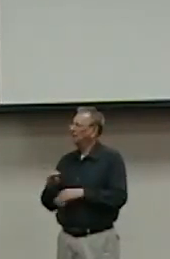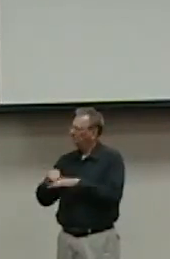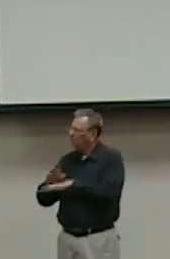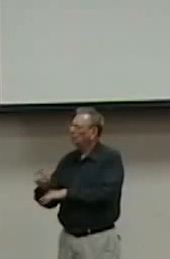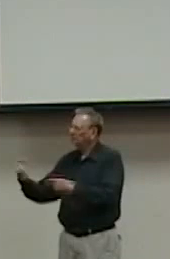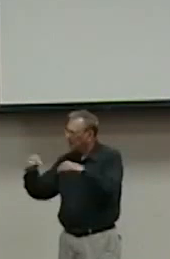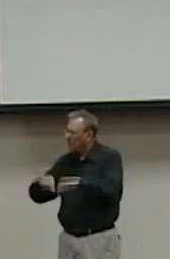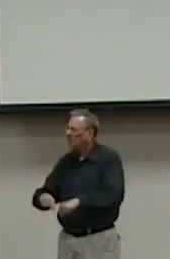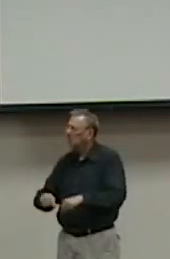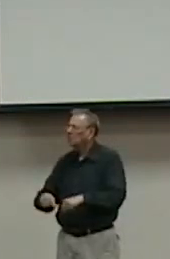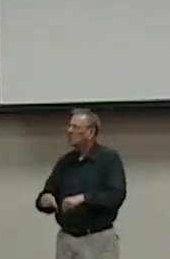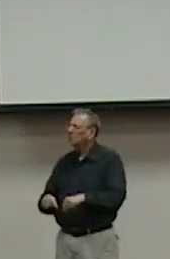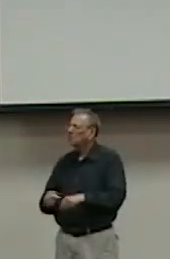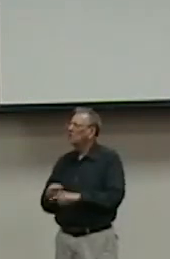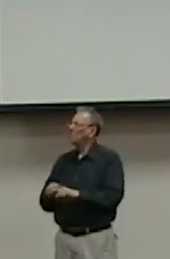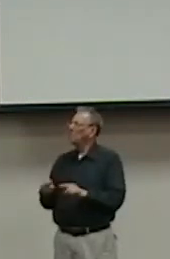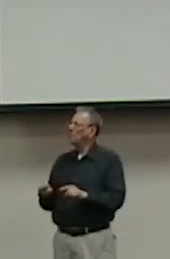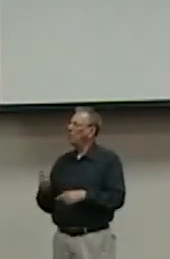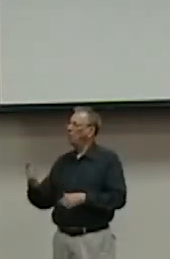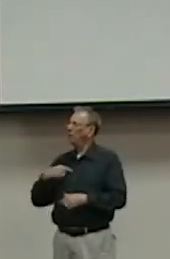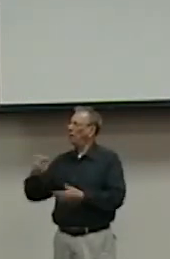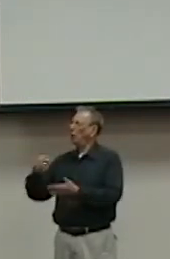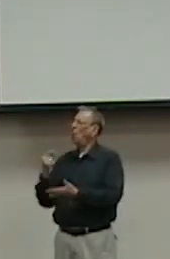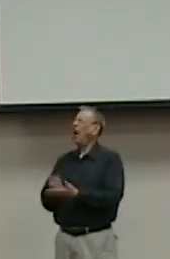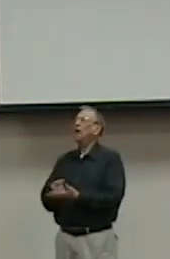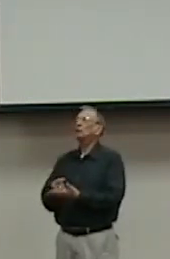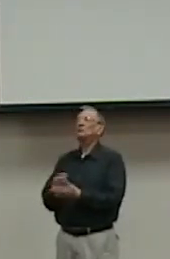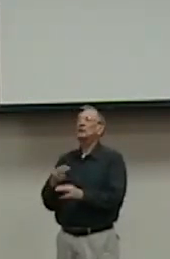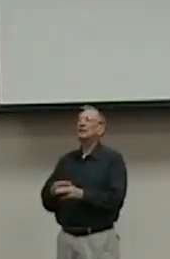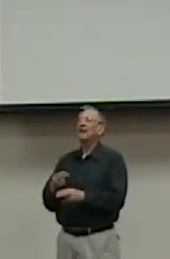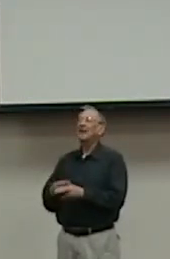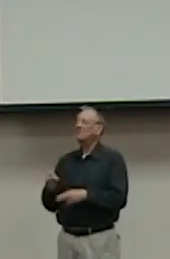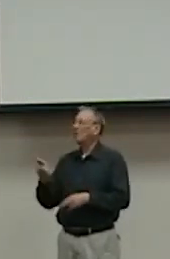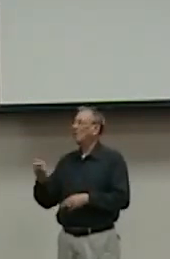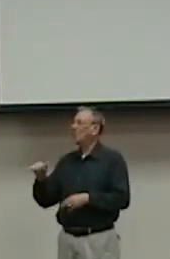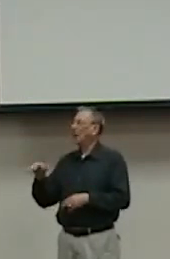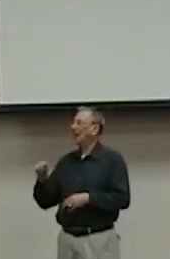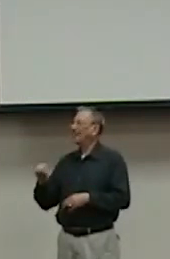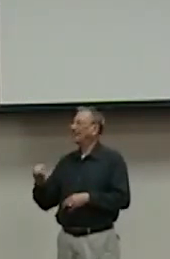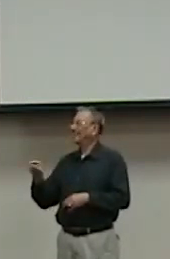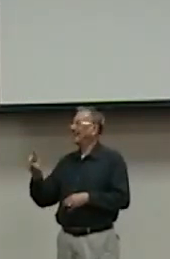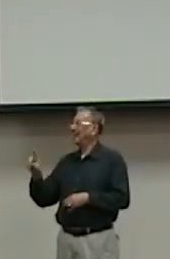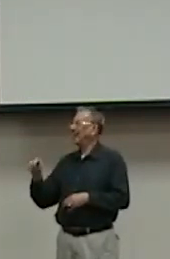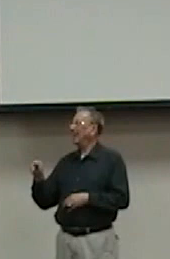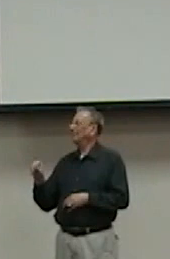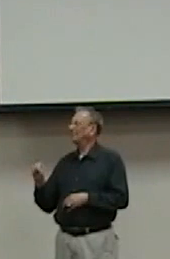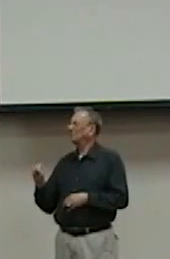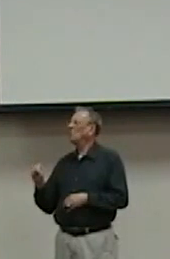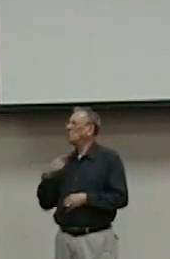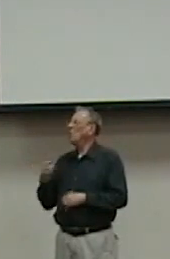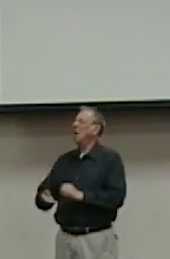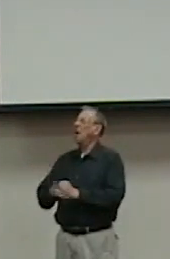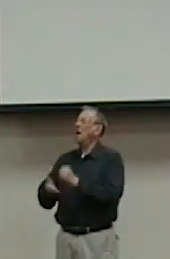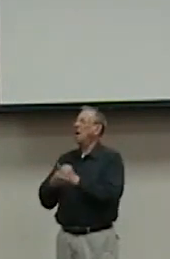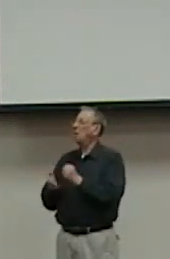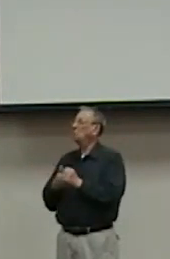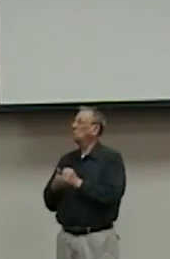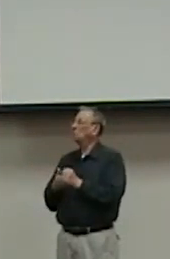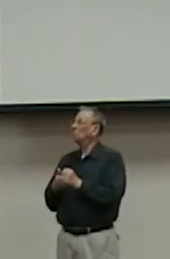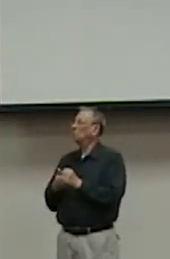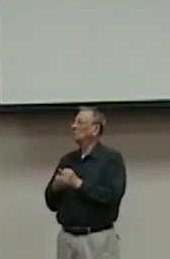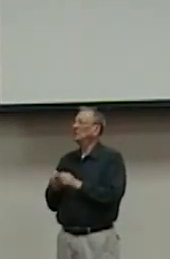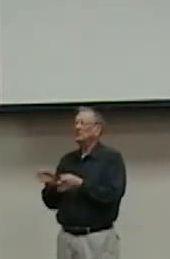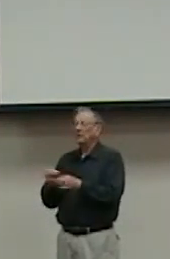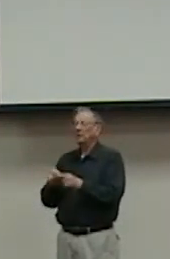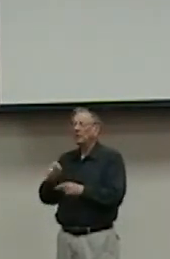to SIBI from one of our graduates named Ryan Davis, who I think helped to